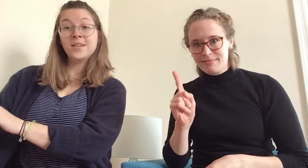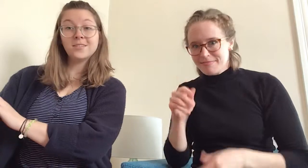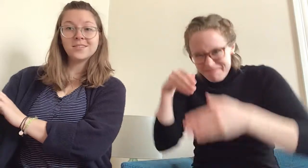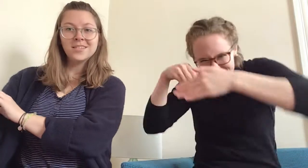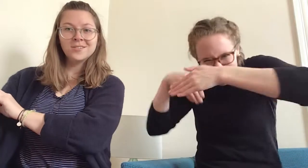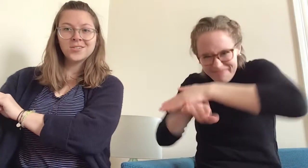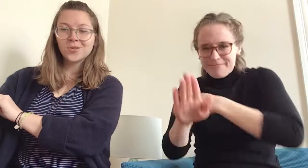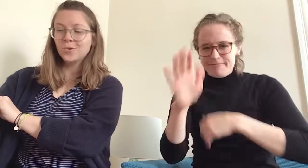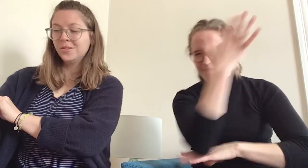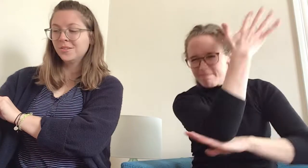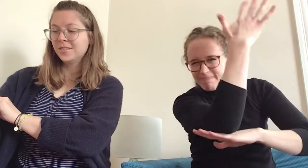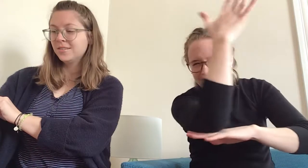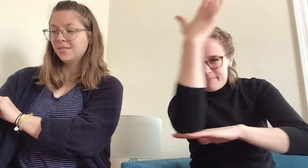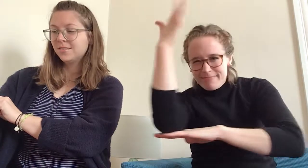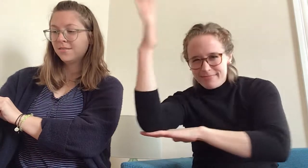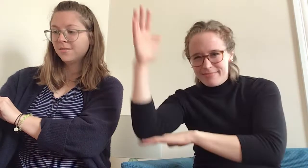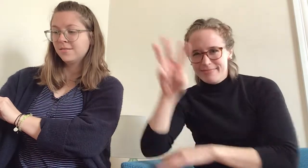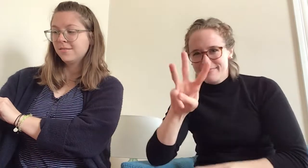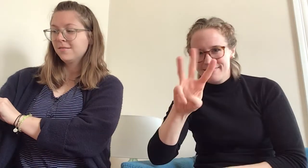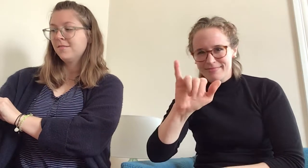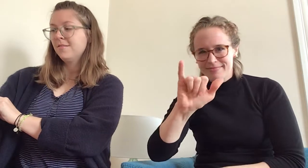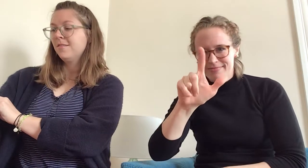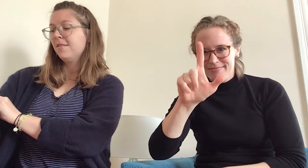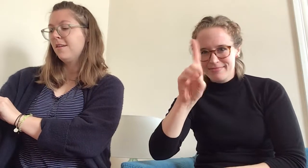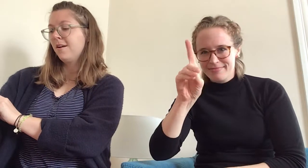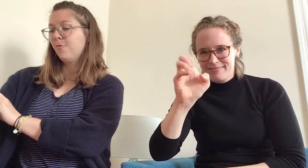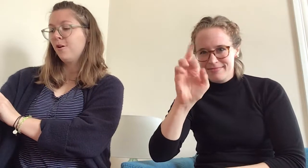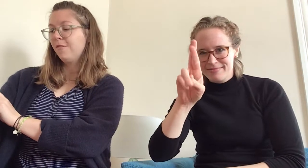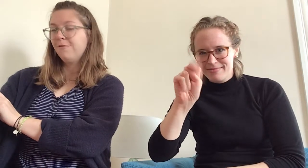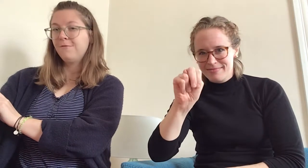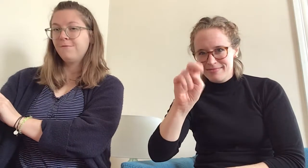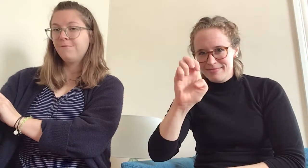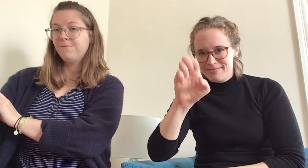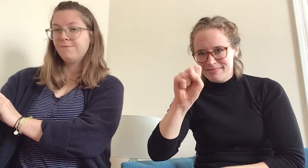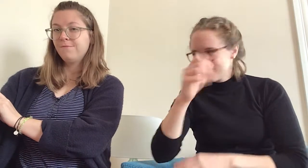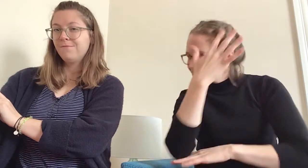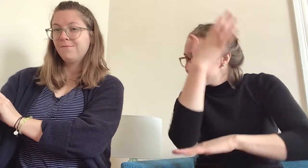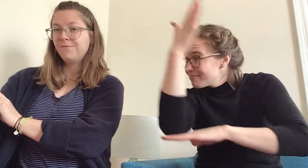and went into the wilderness. There were